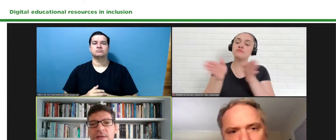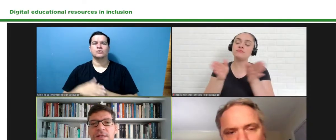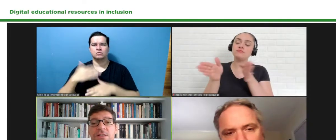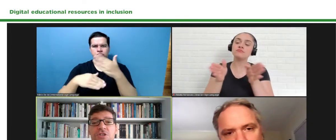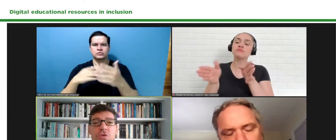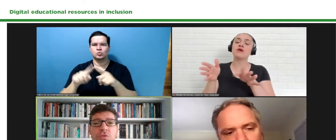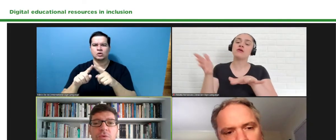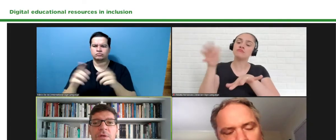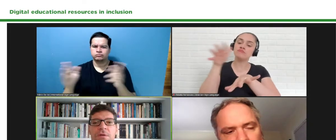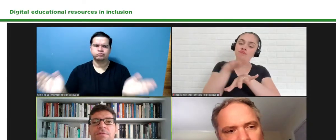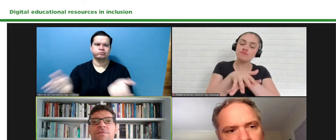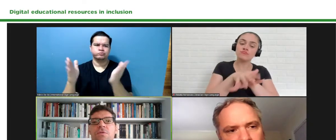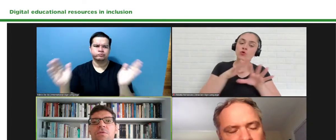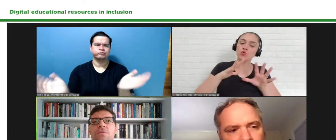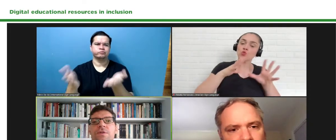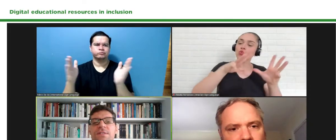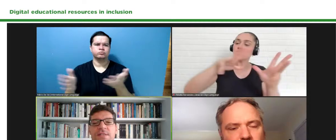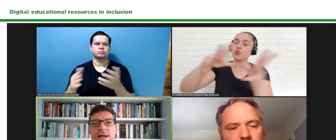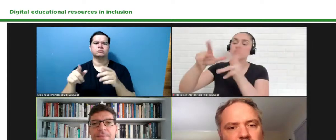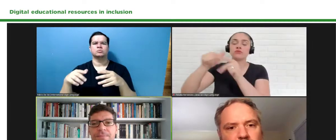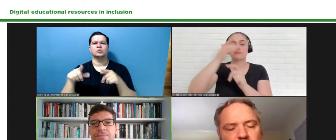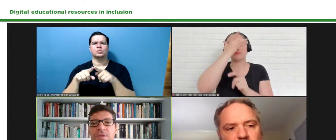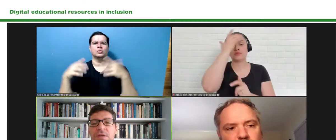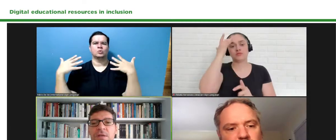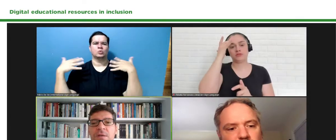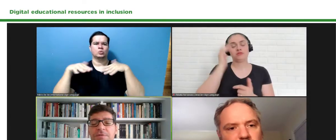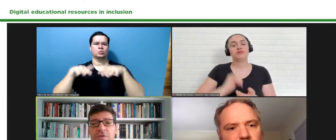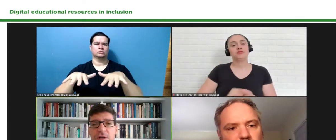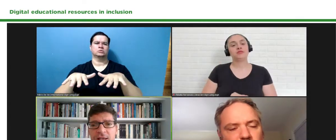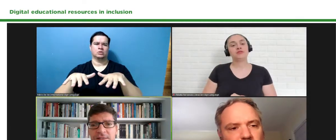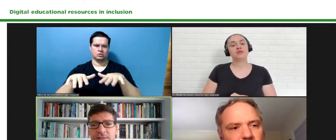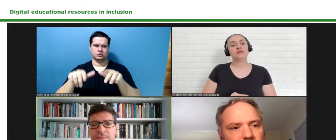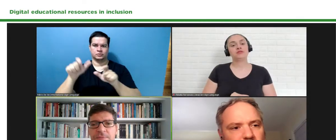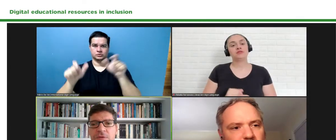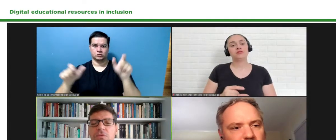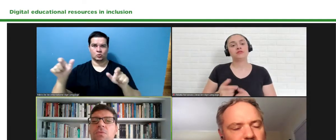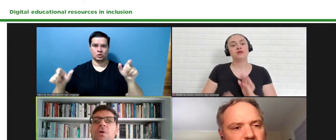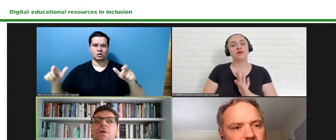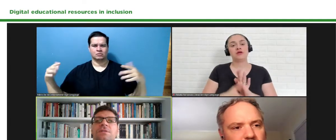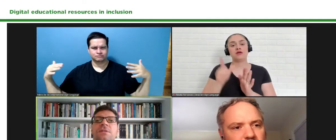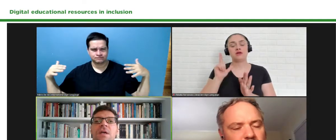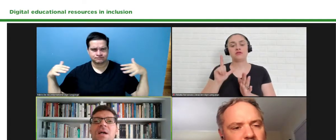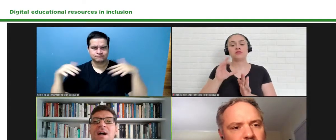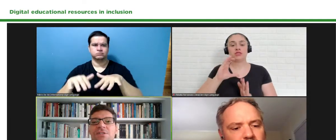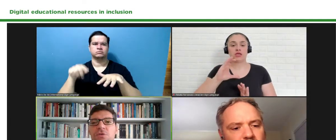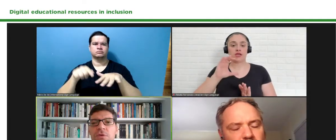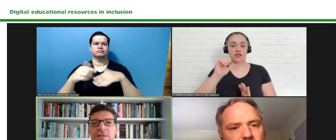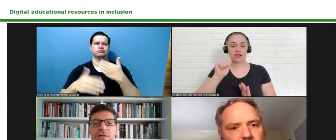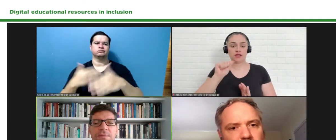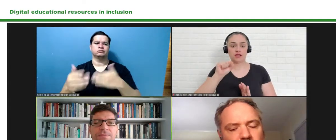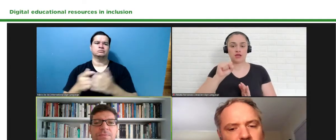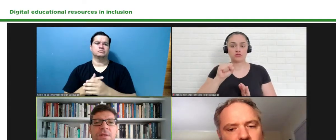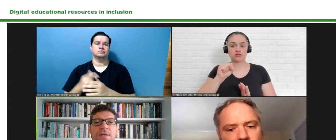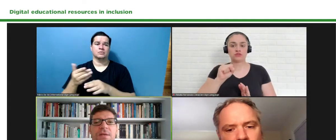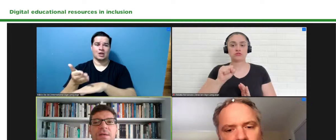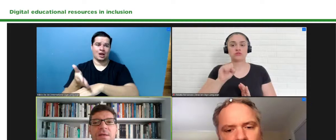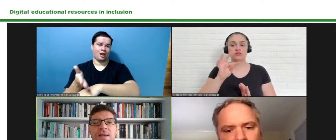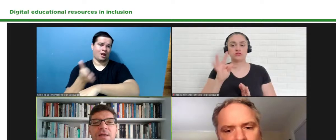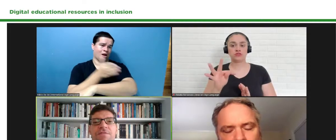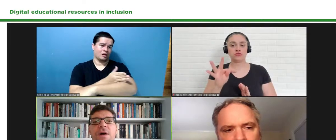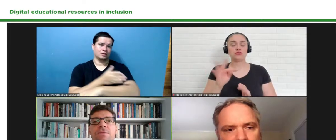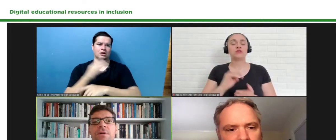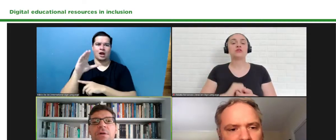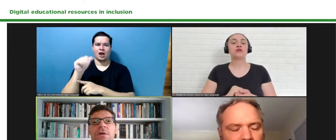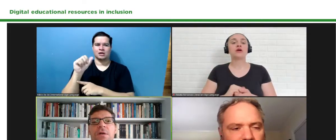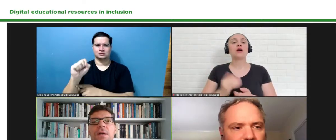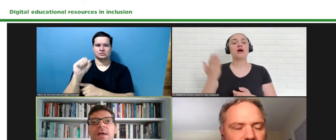framework as a tool for redesign. Before CAST, Bill was a school leader